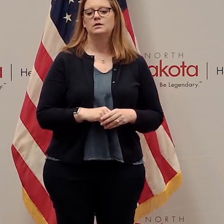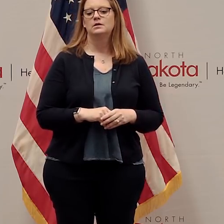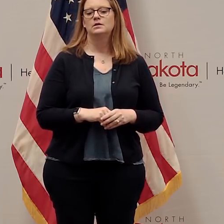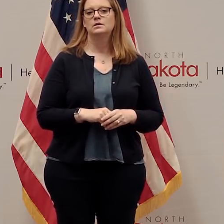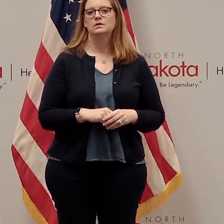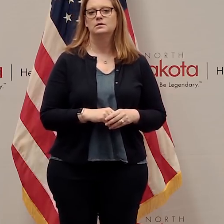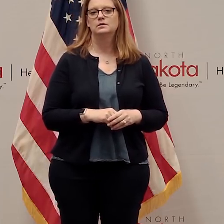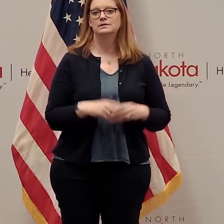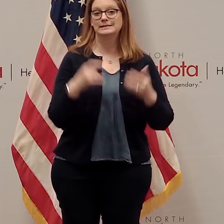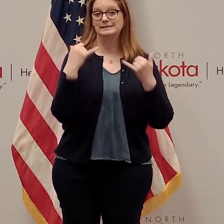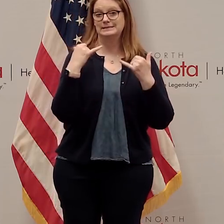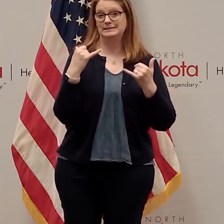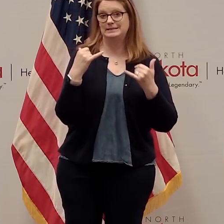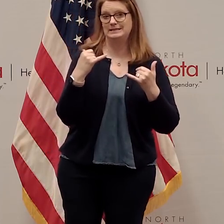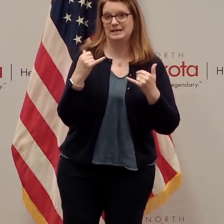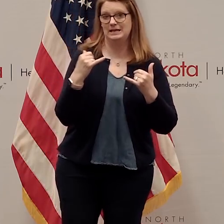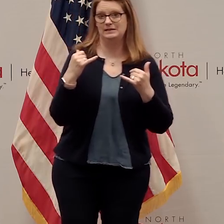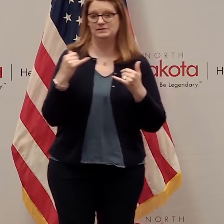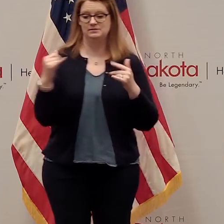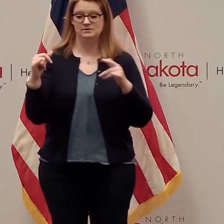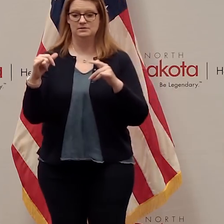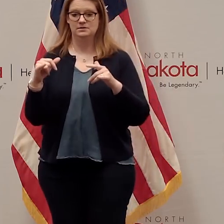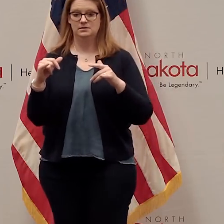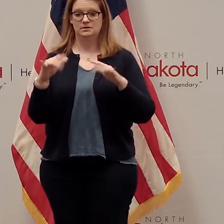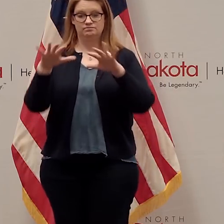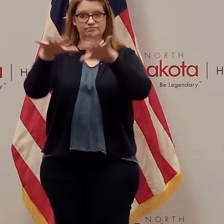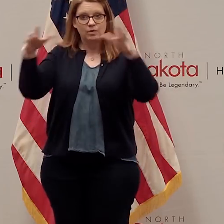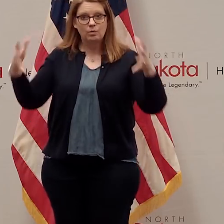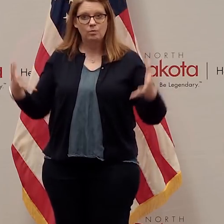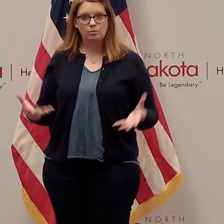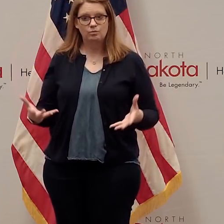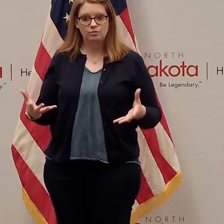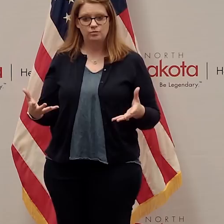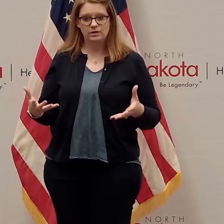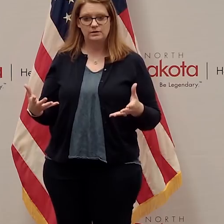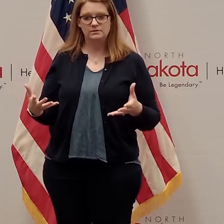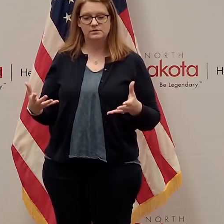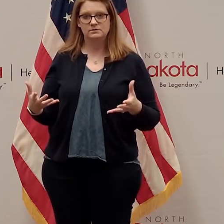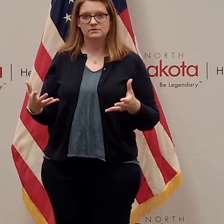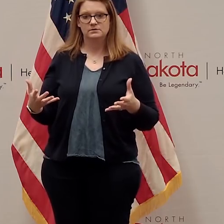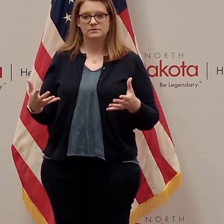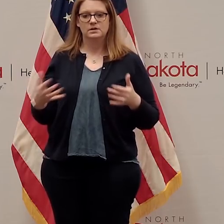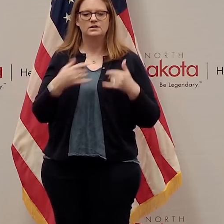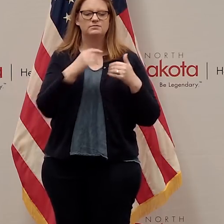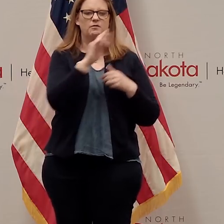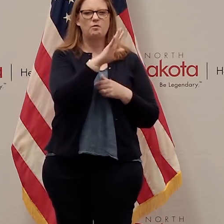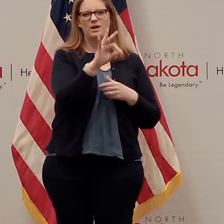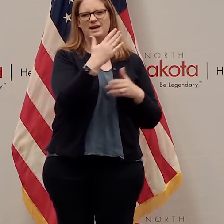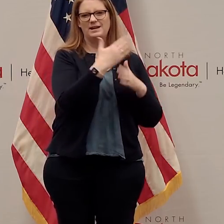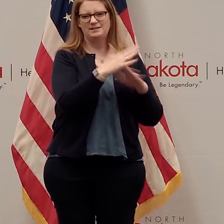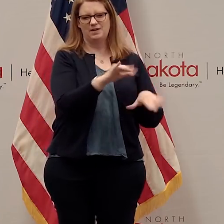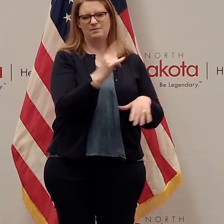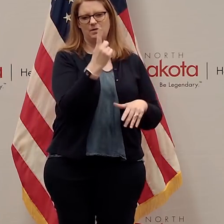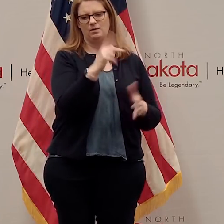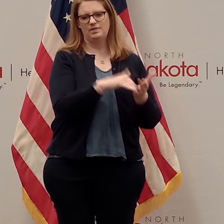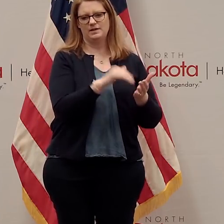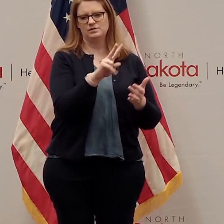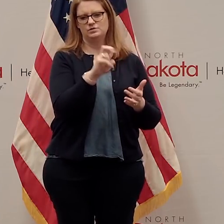This brings today's rate of confirmed positives, the 49 divided by the 1,289,